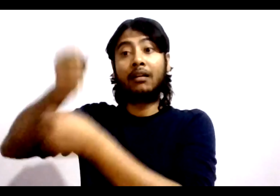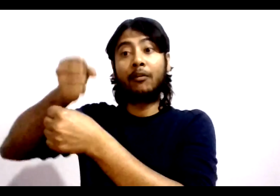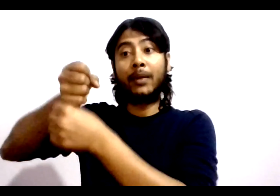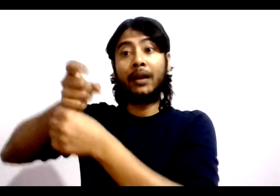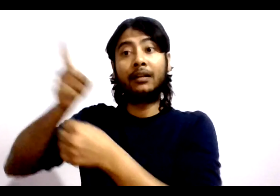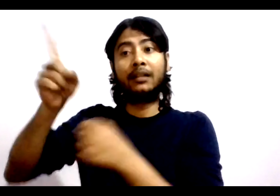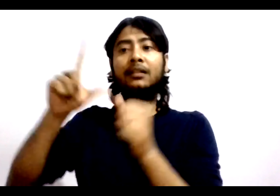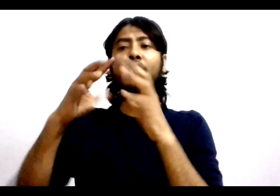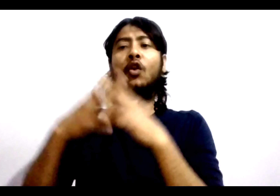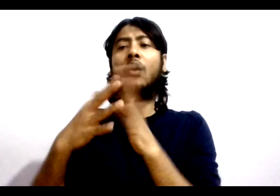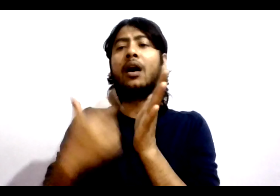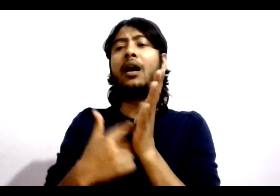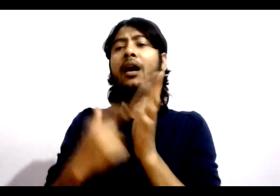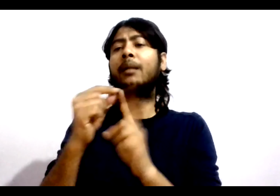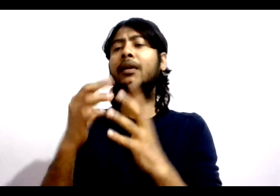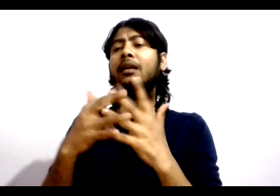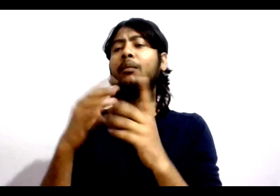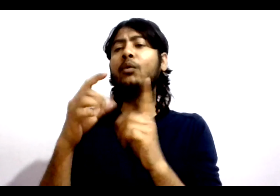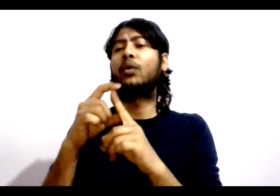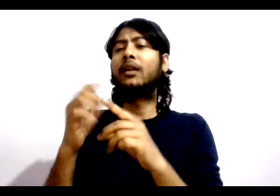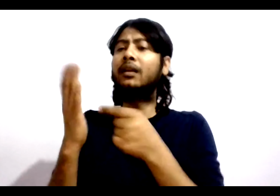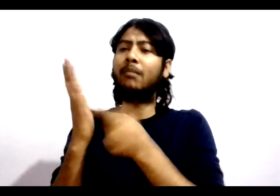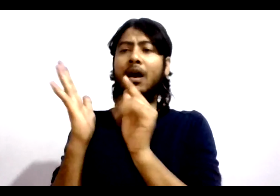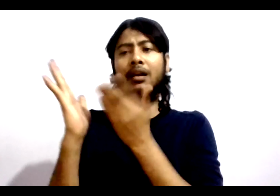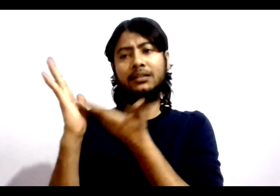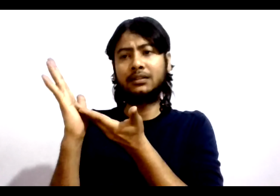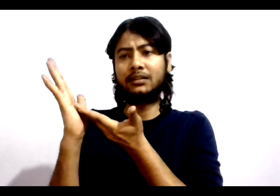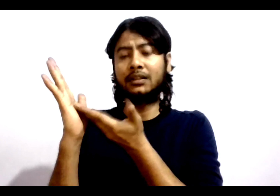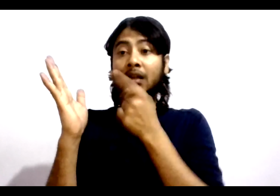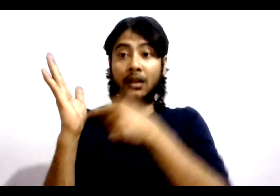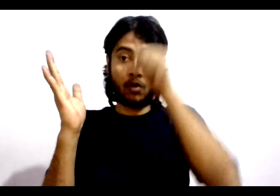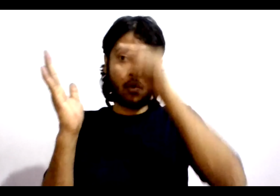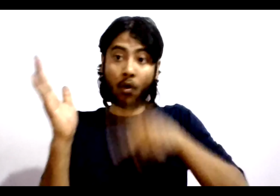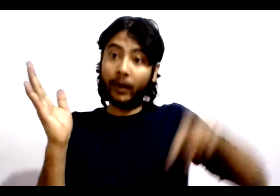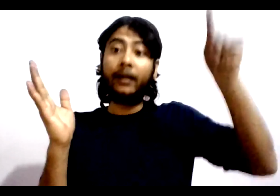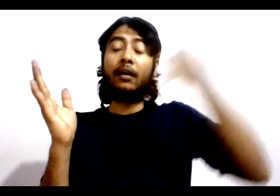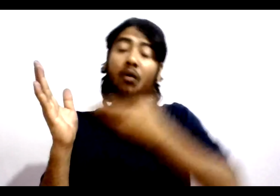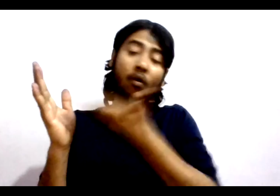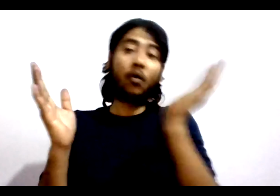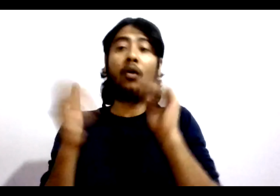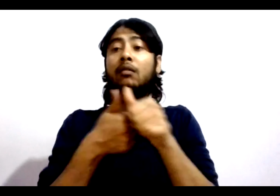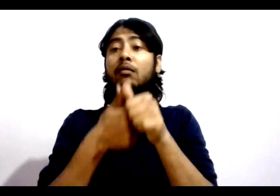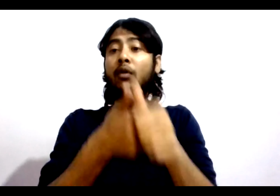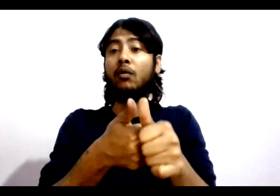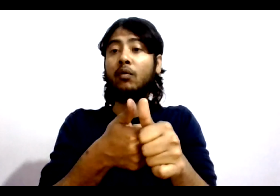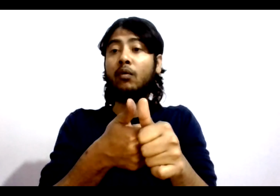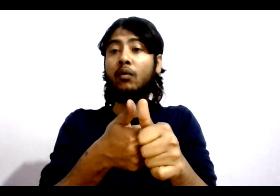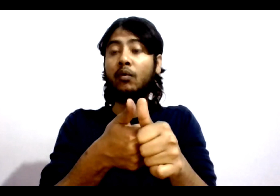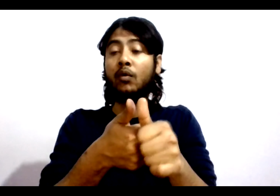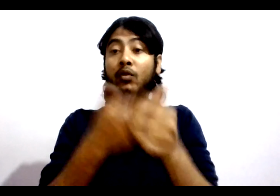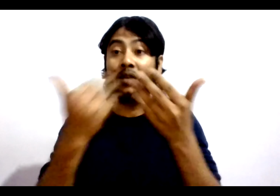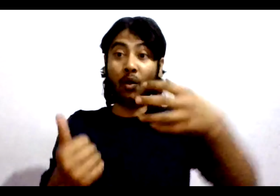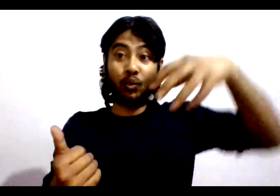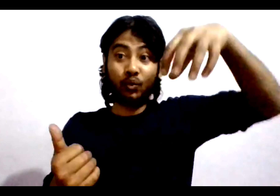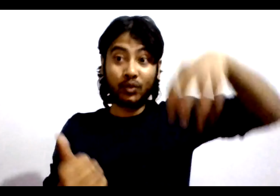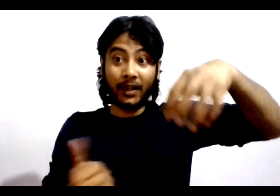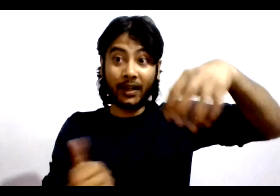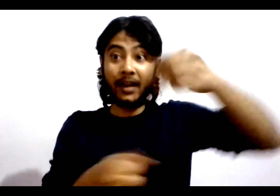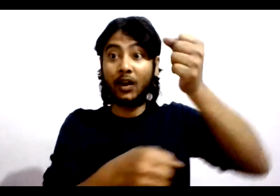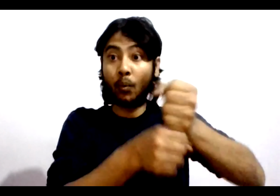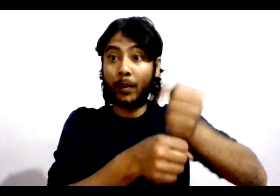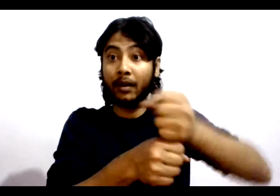across the nation. So it has already done that part. Now each government is responsible to